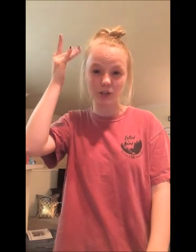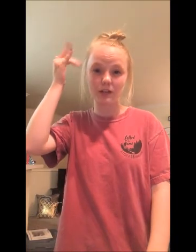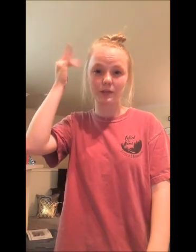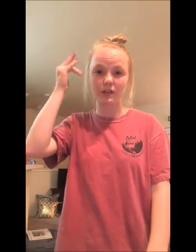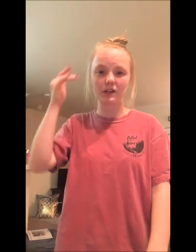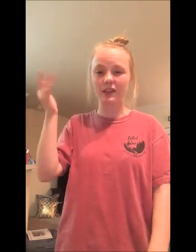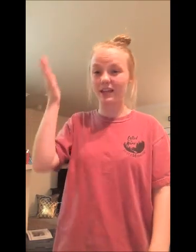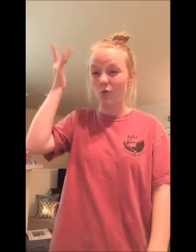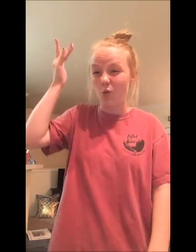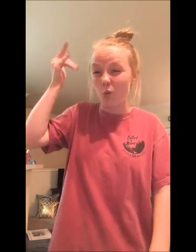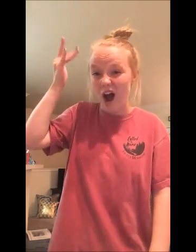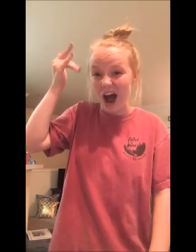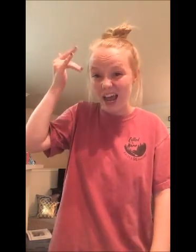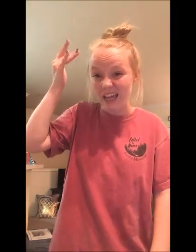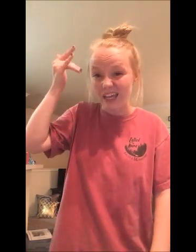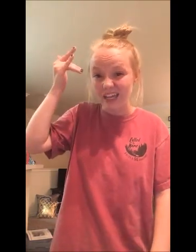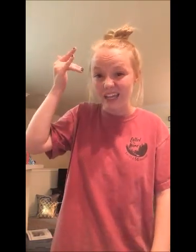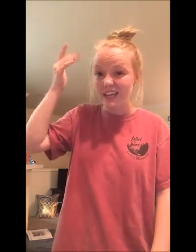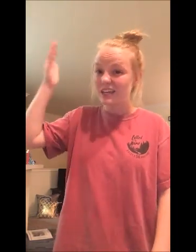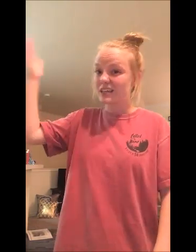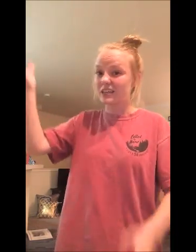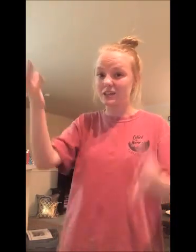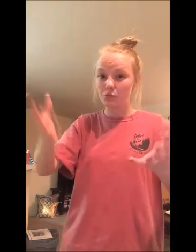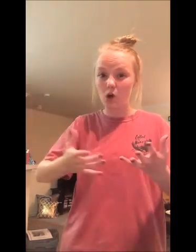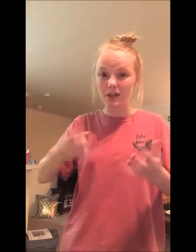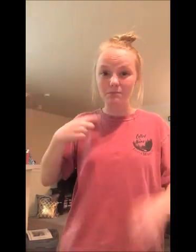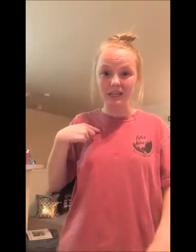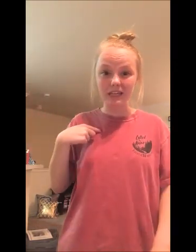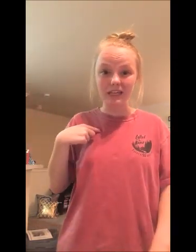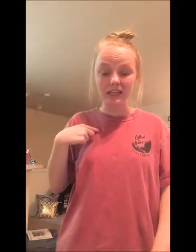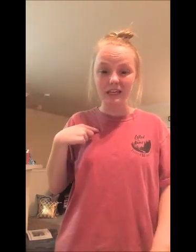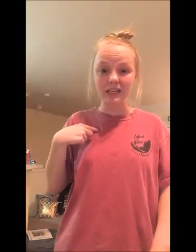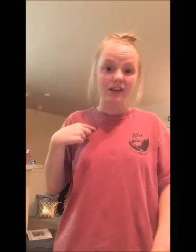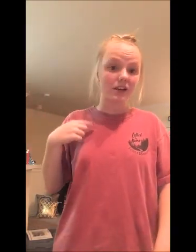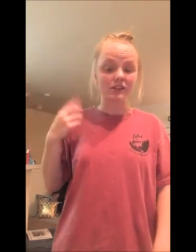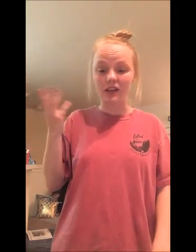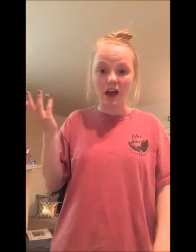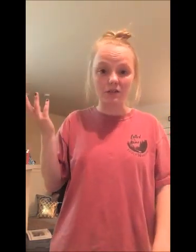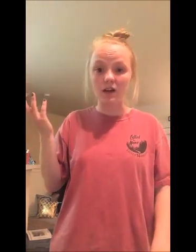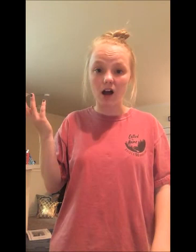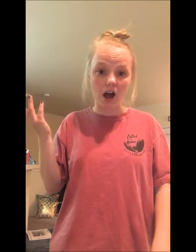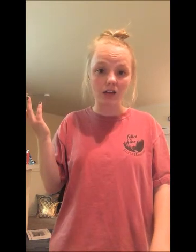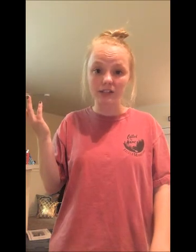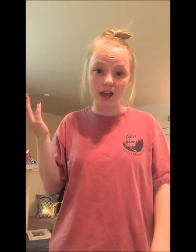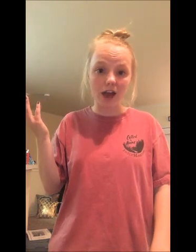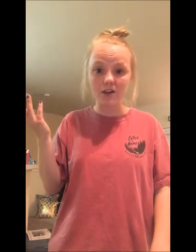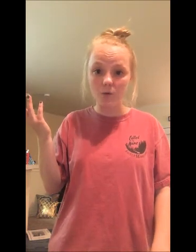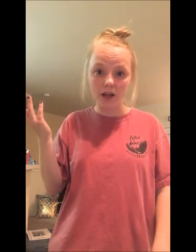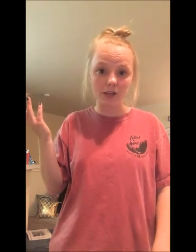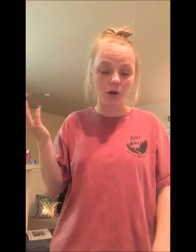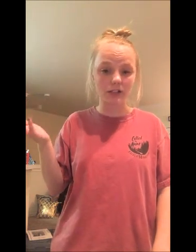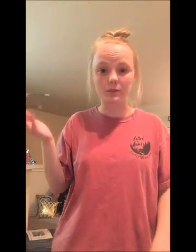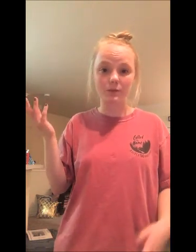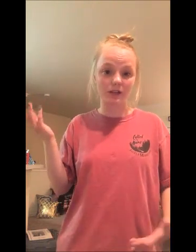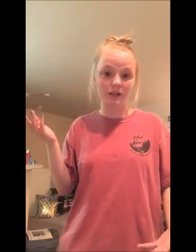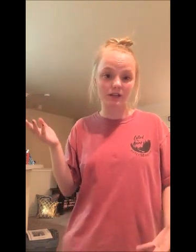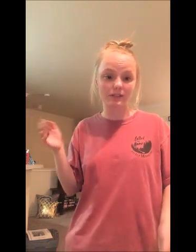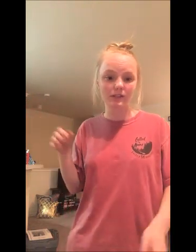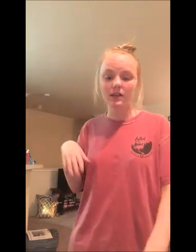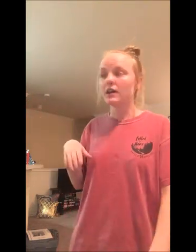up here. Like, why he want me? Because honestly, I don't know why he wants me, but he does.